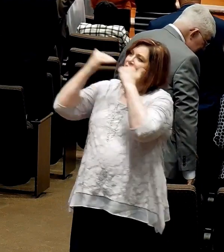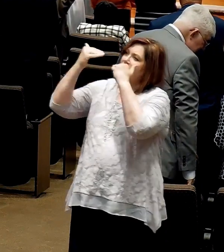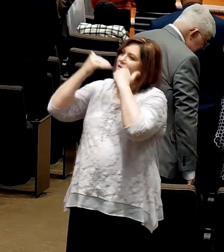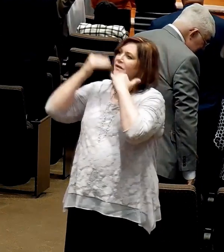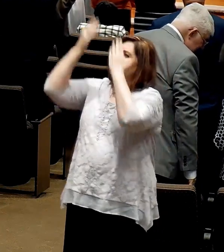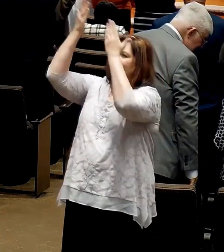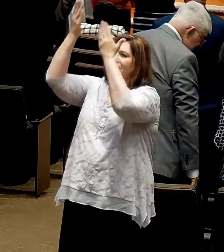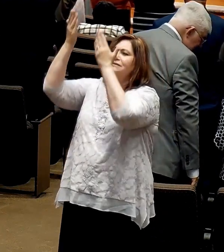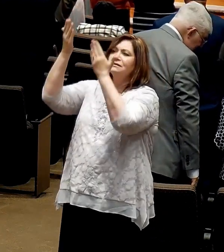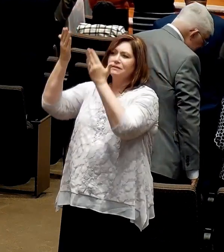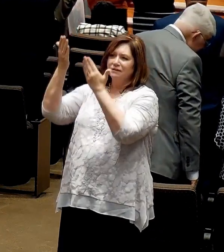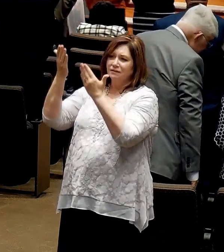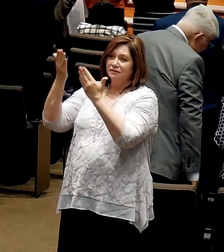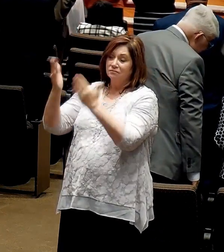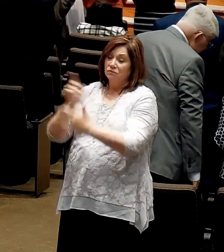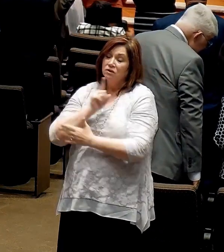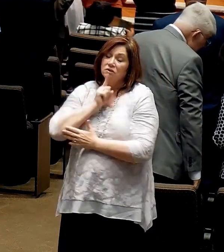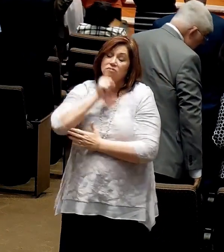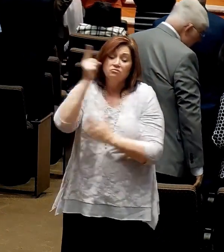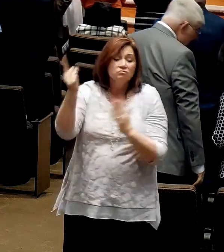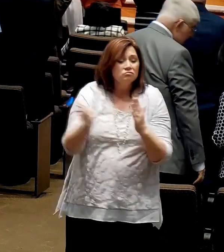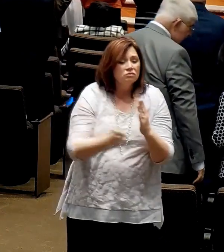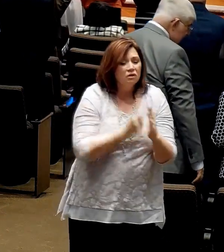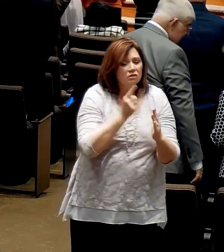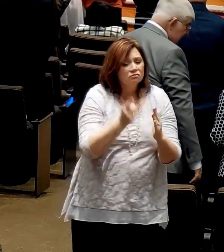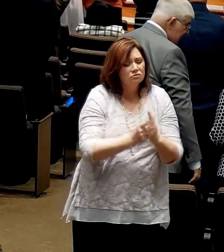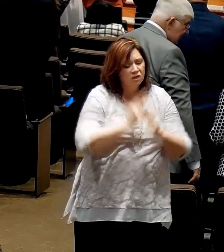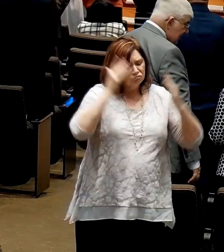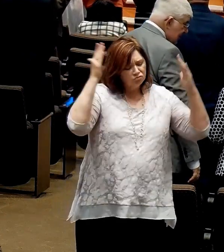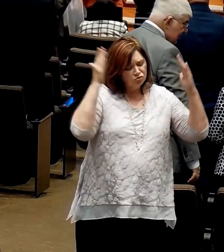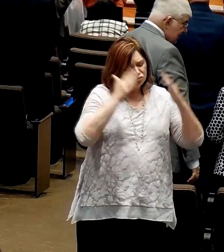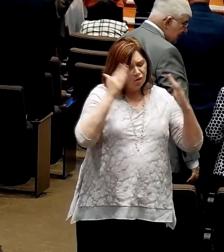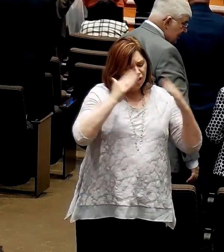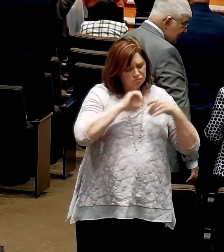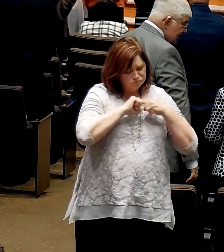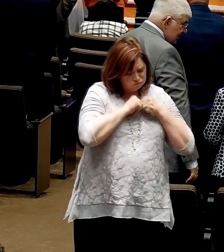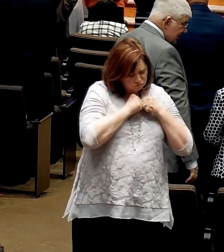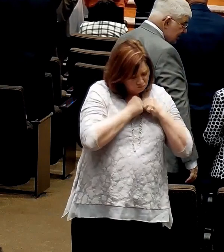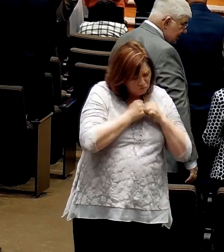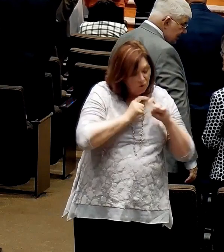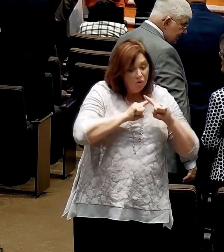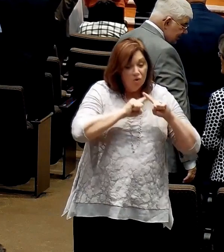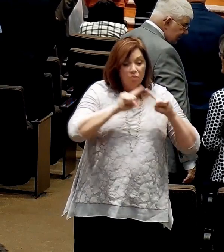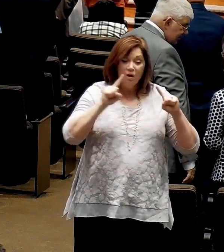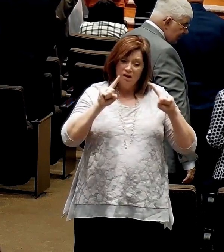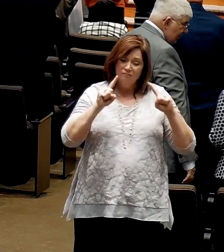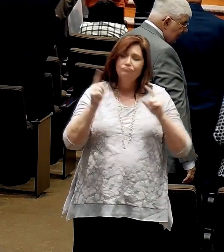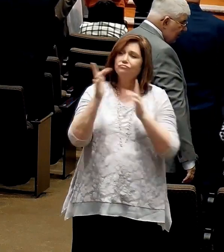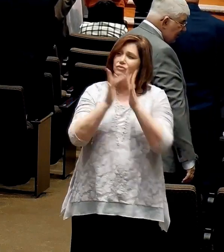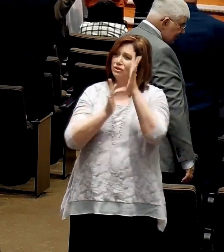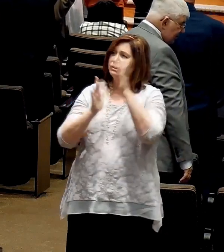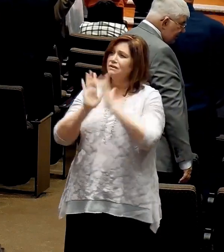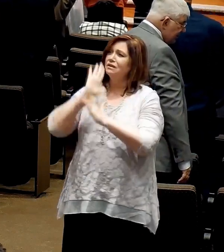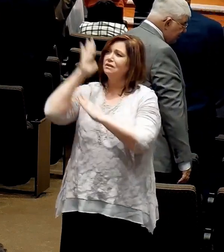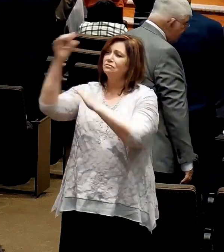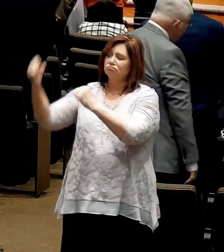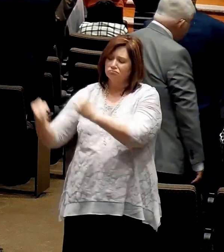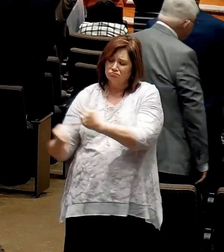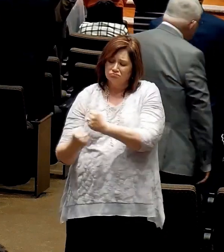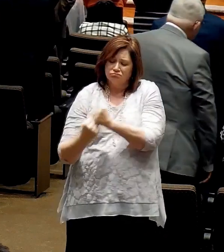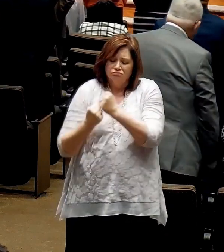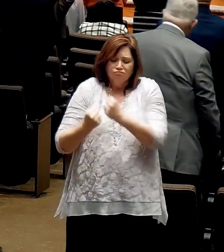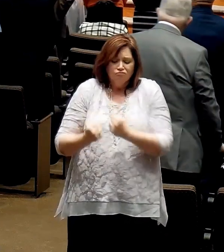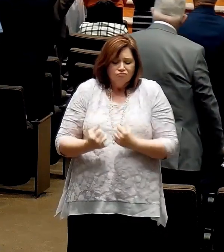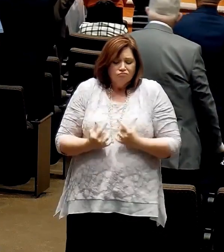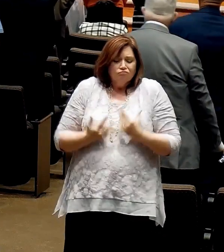Lord, though your testing seems long. In darkness he giveth a